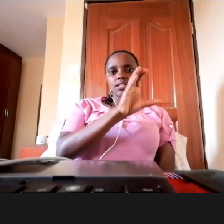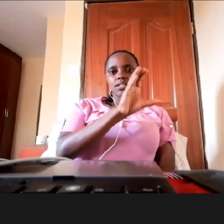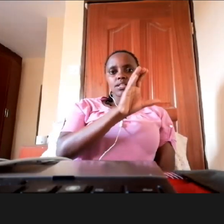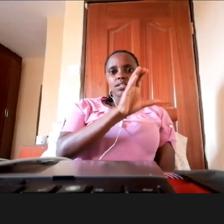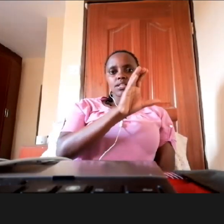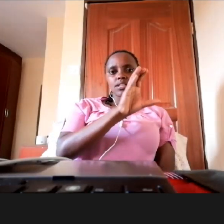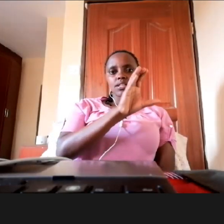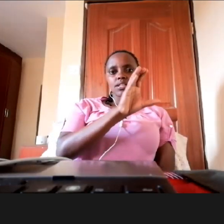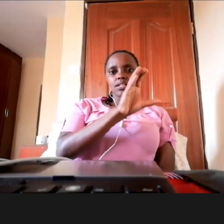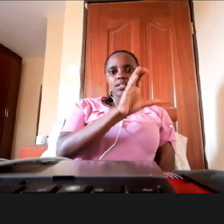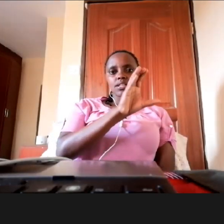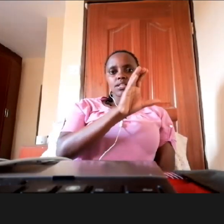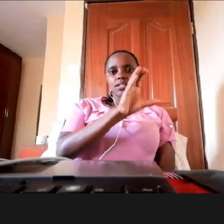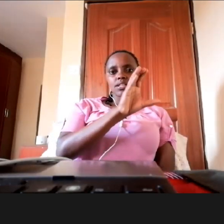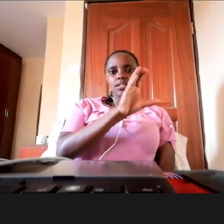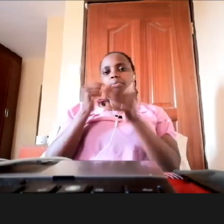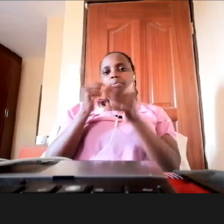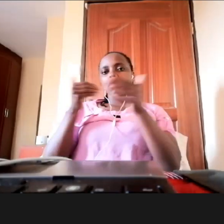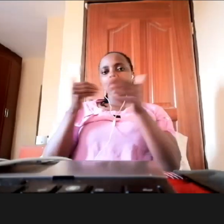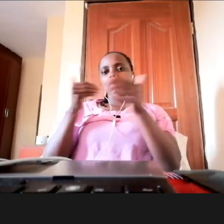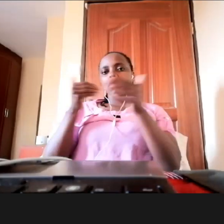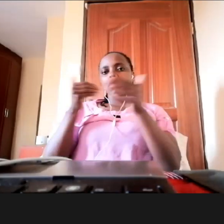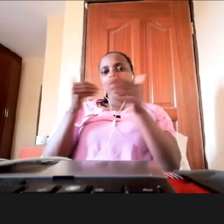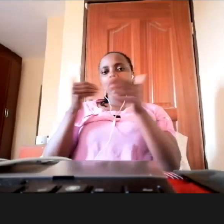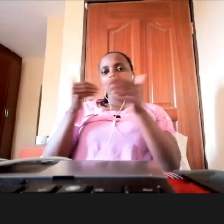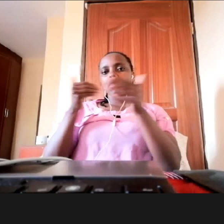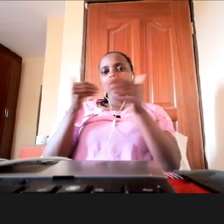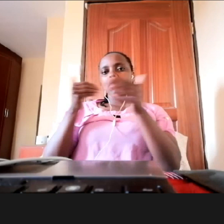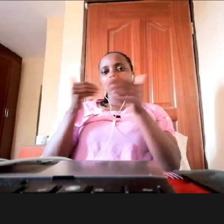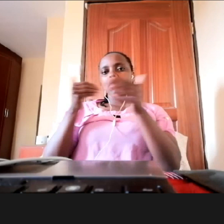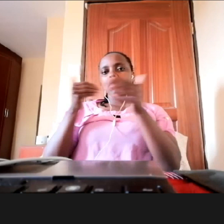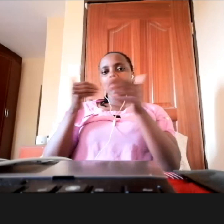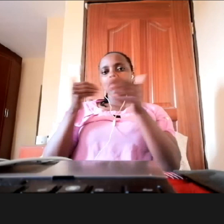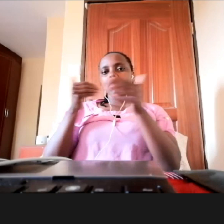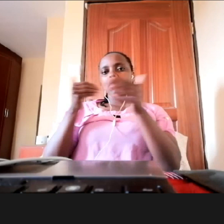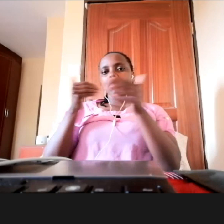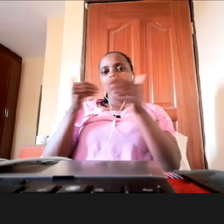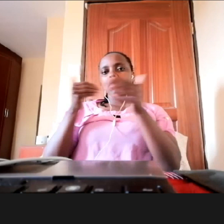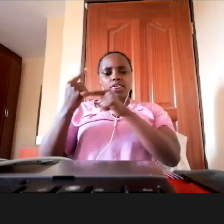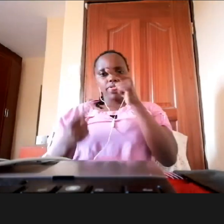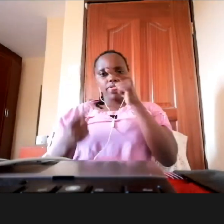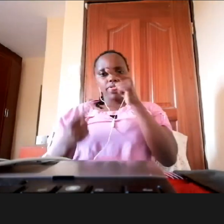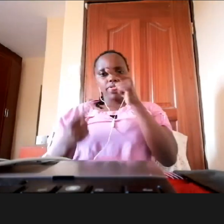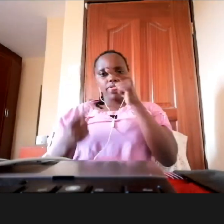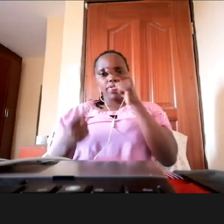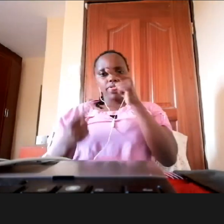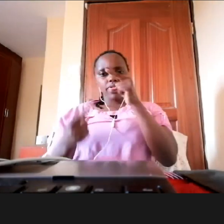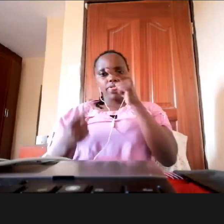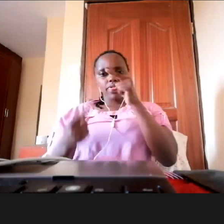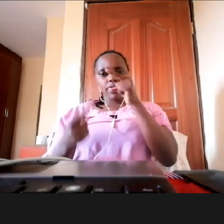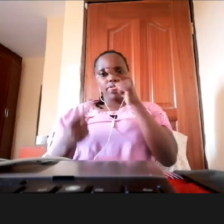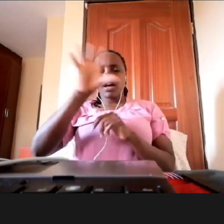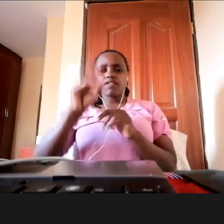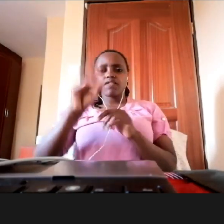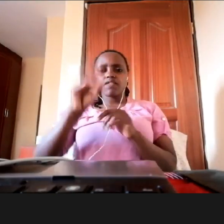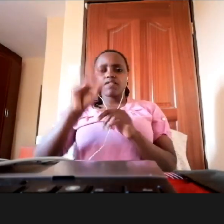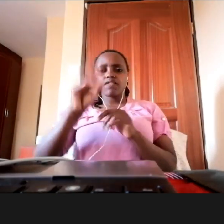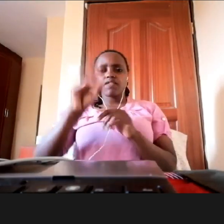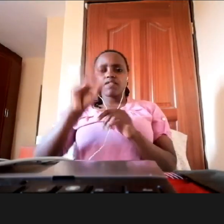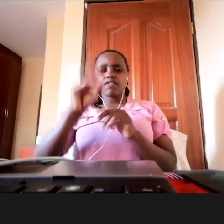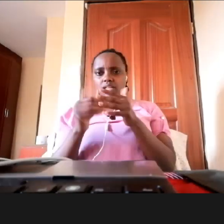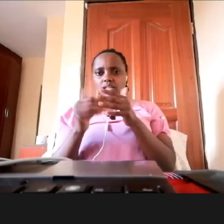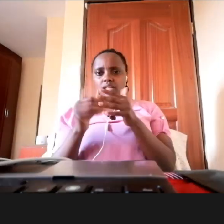its initial, first, second, and third periodic report. On the African Charter, since after